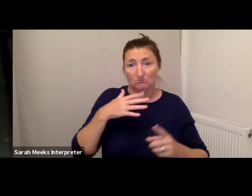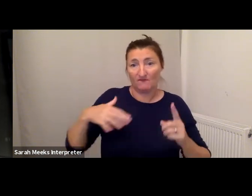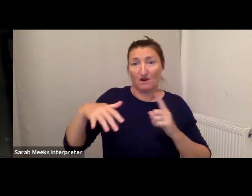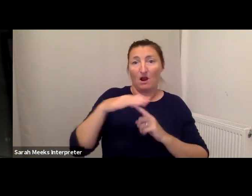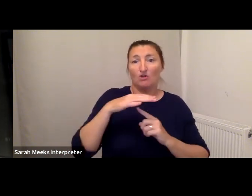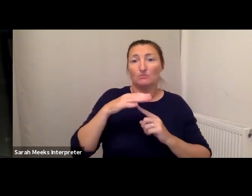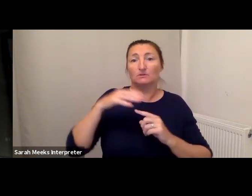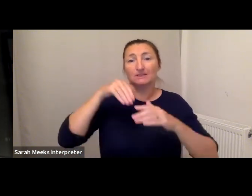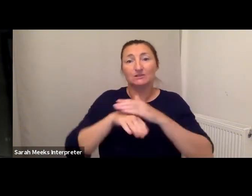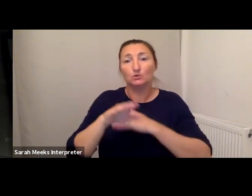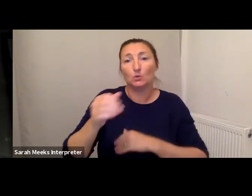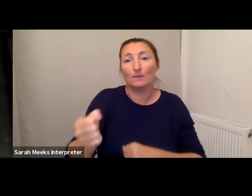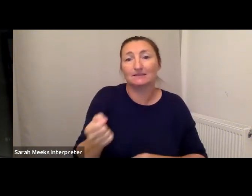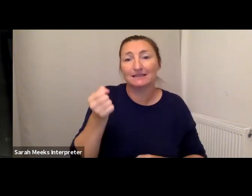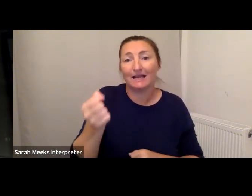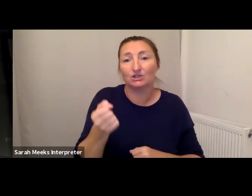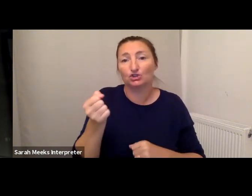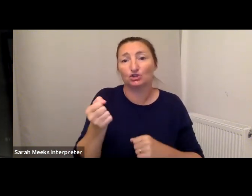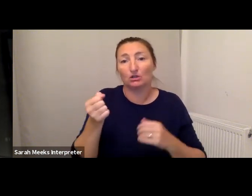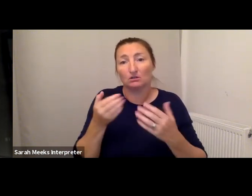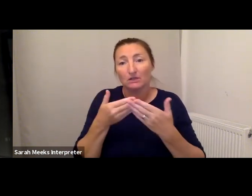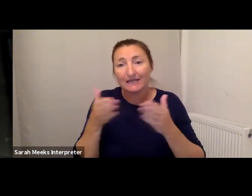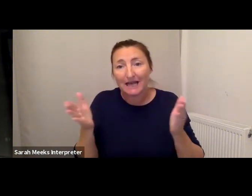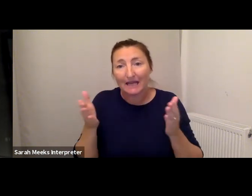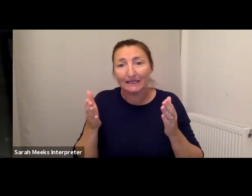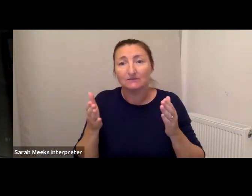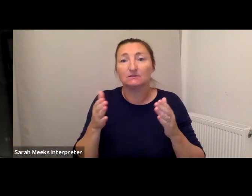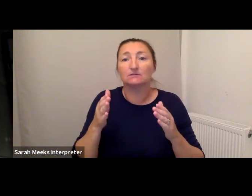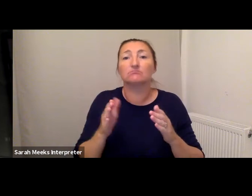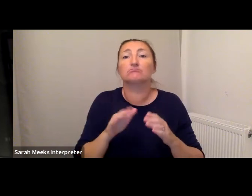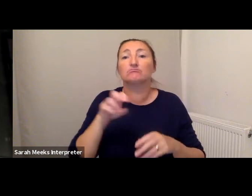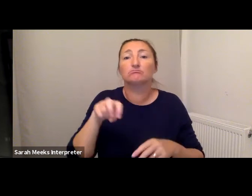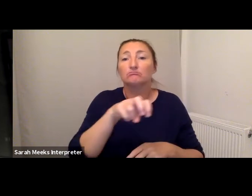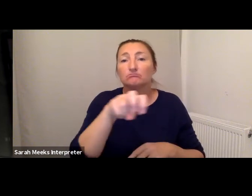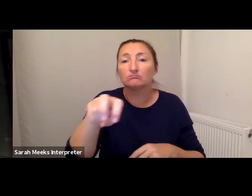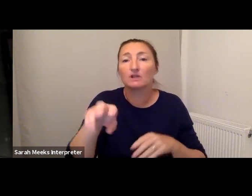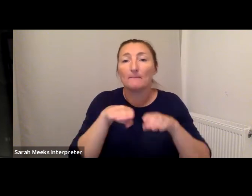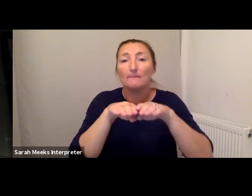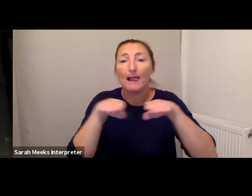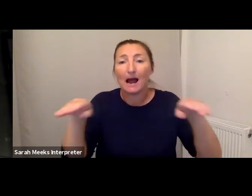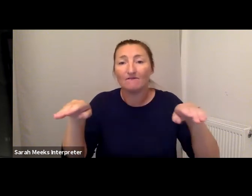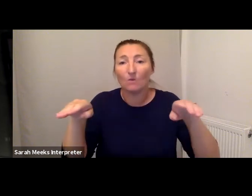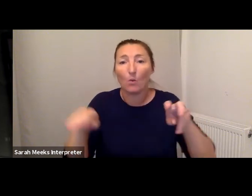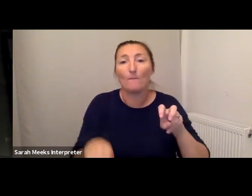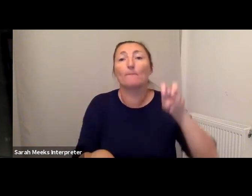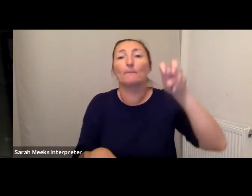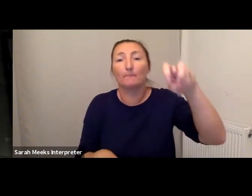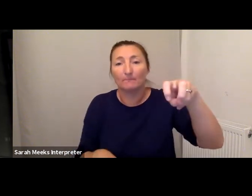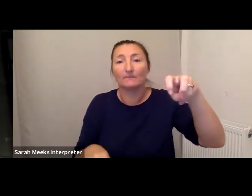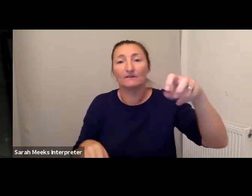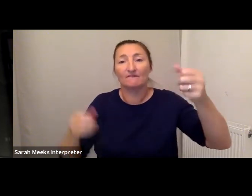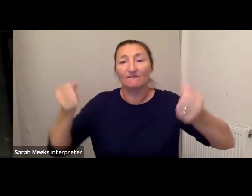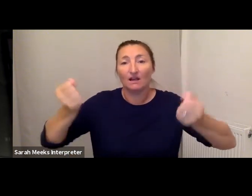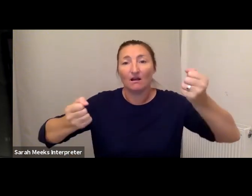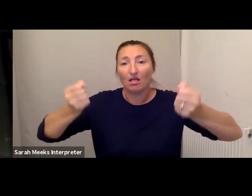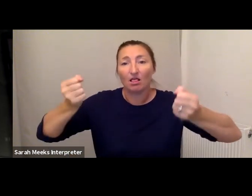buying a ticket, to getting through the gate, to getting to the platform, onto the vehicle, and